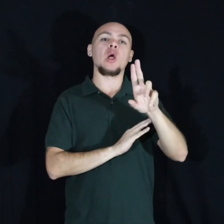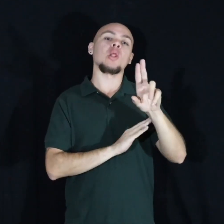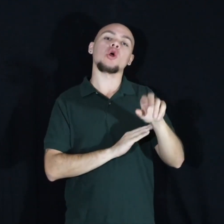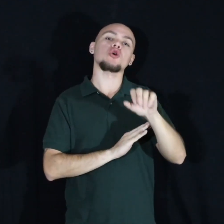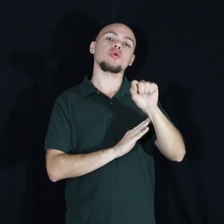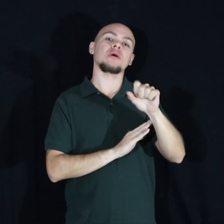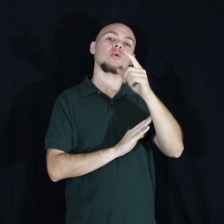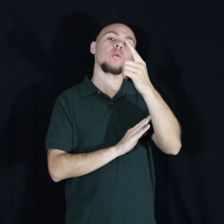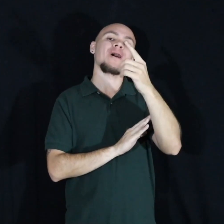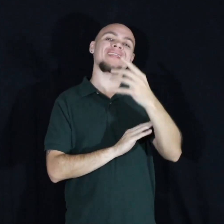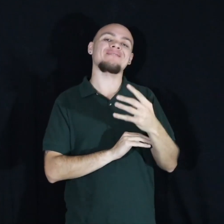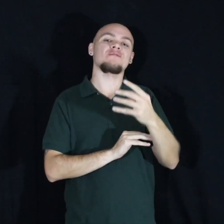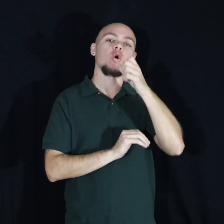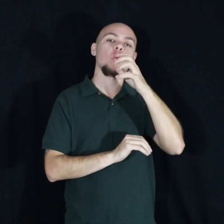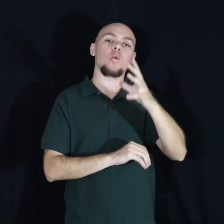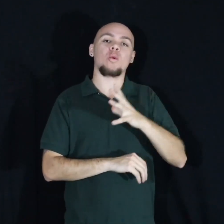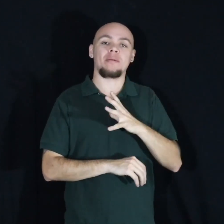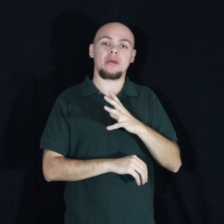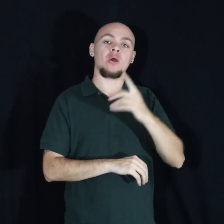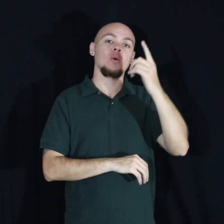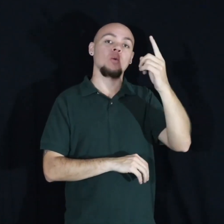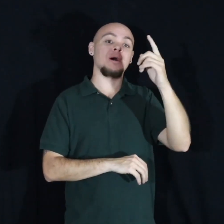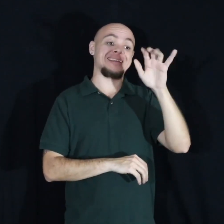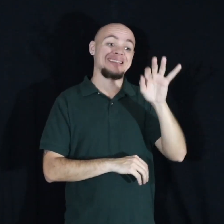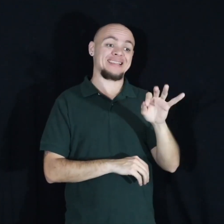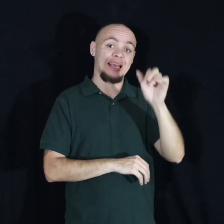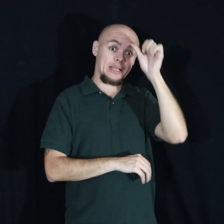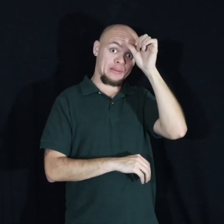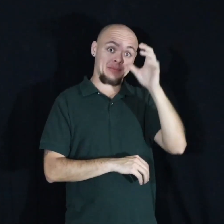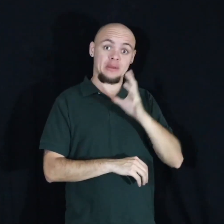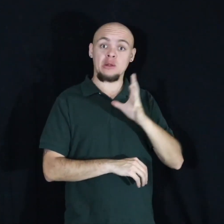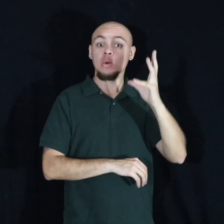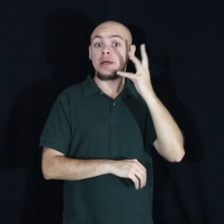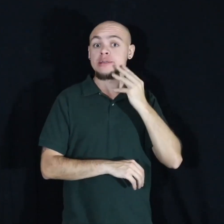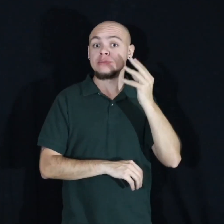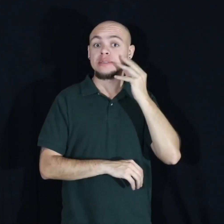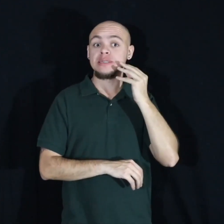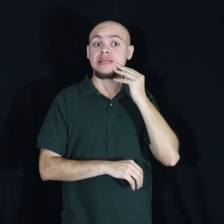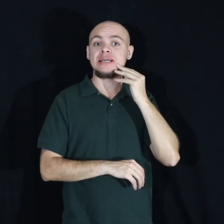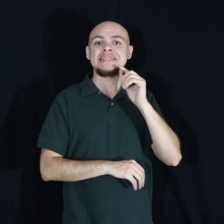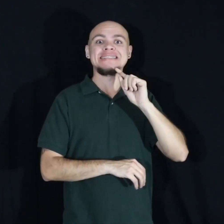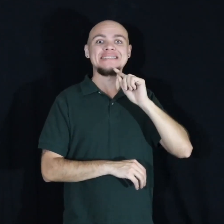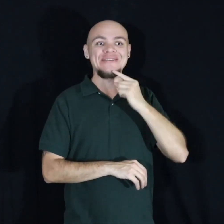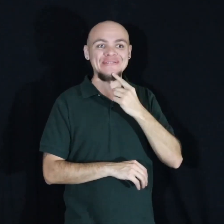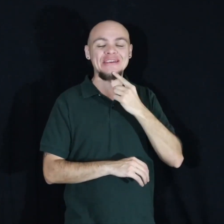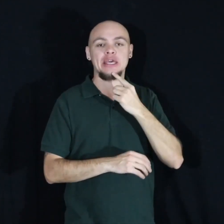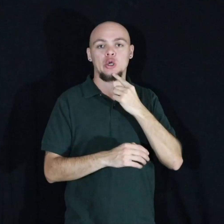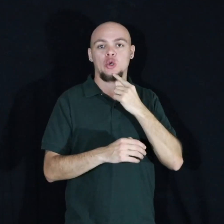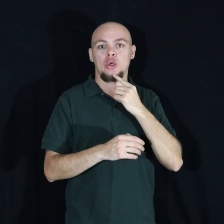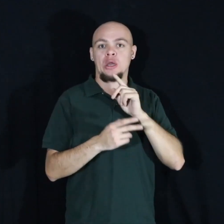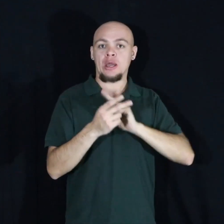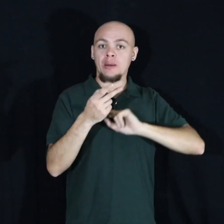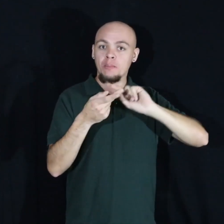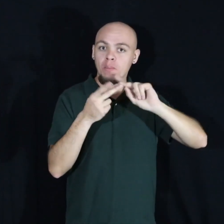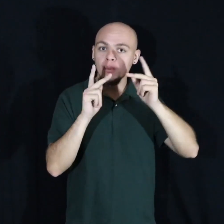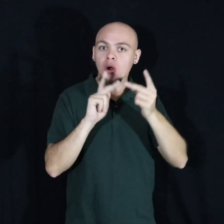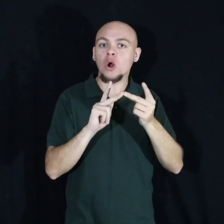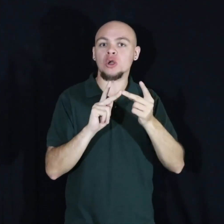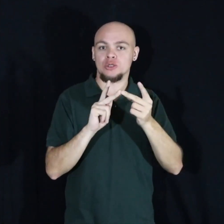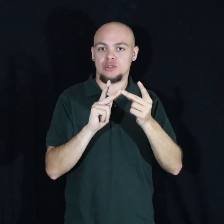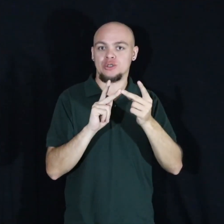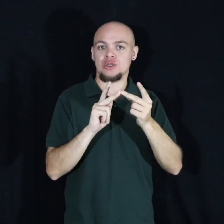States, 1 in 4 women and 1 in 9 men experience severe intimate partner violence in the form of physical,